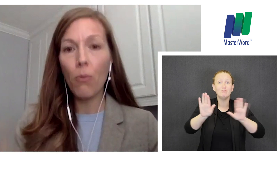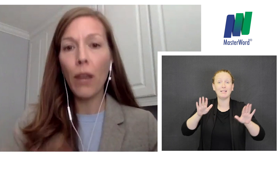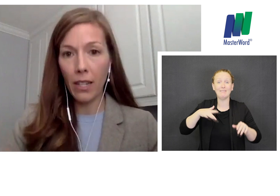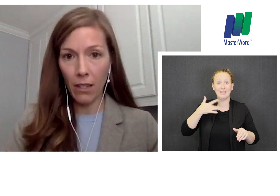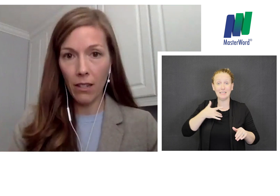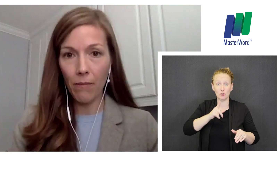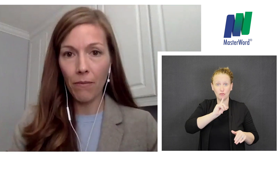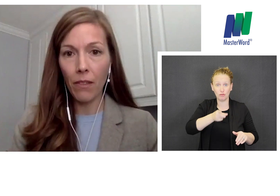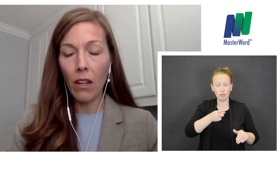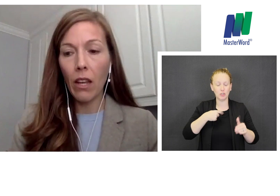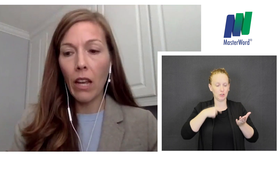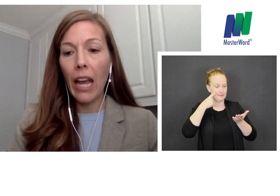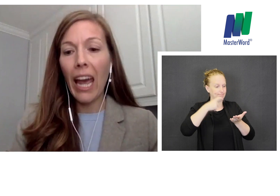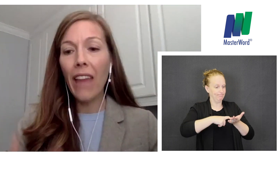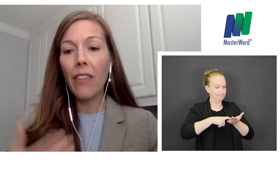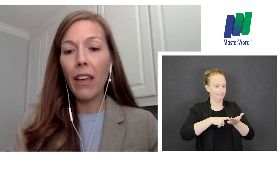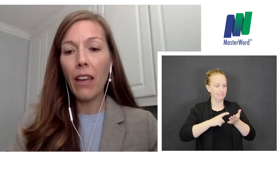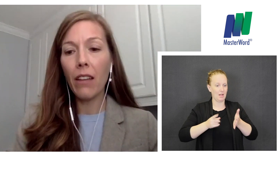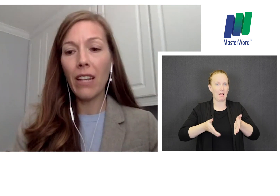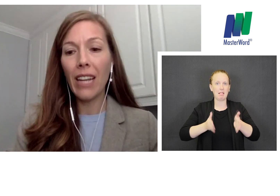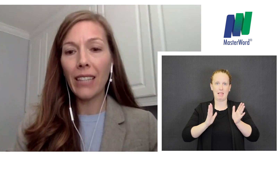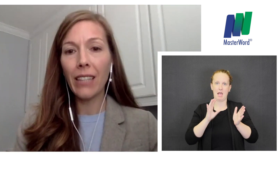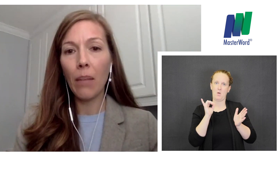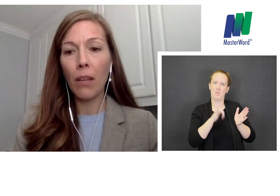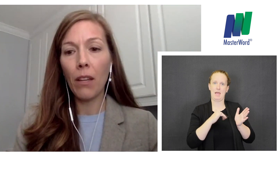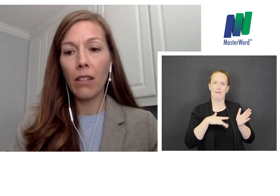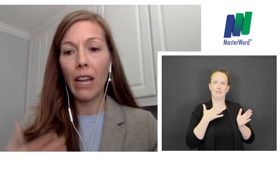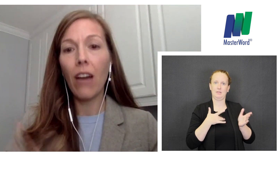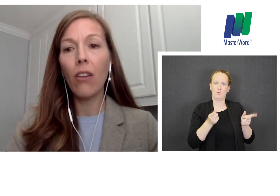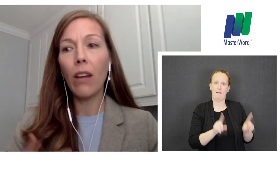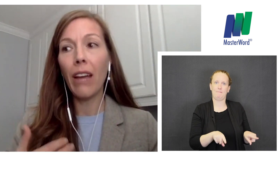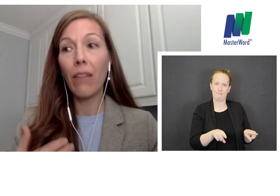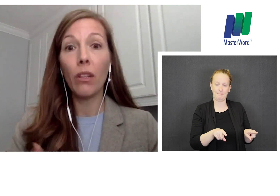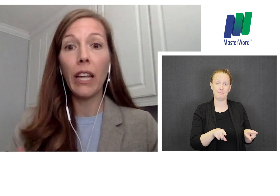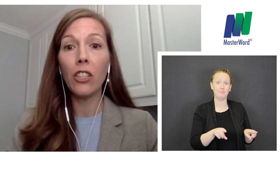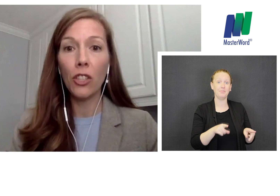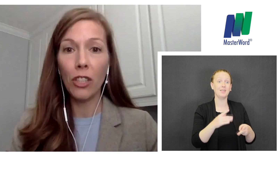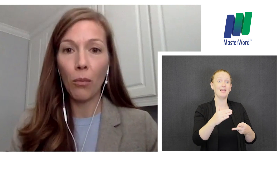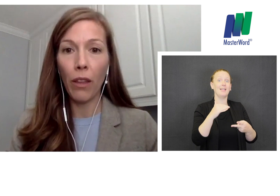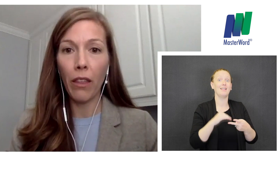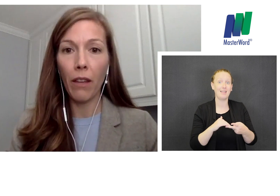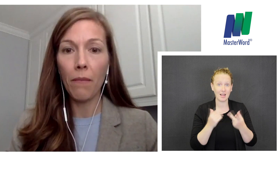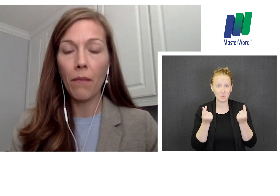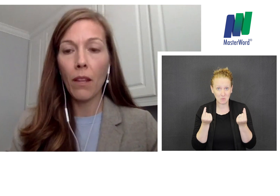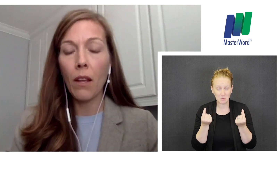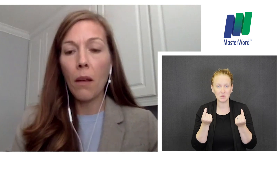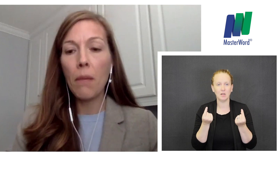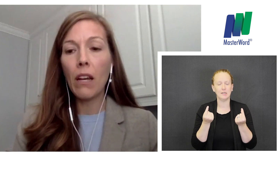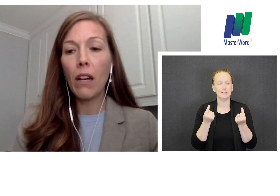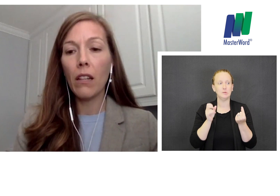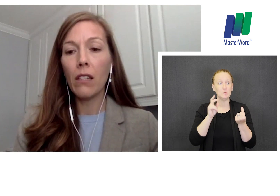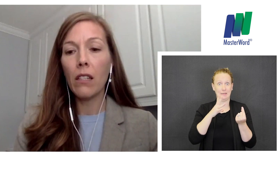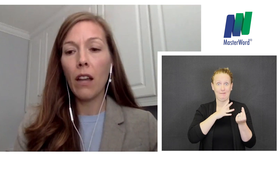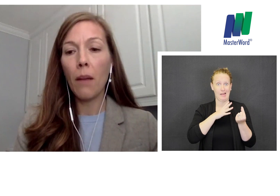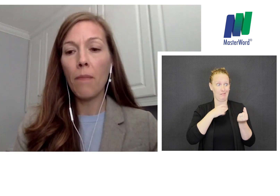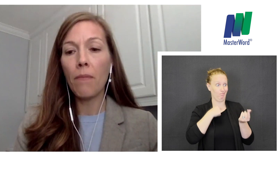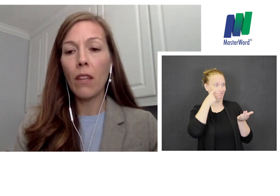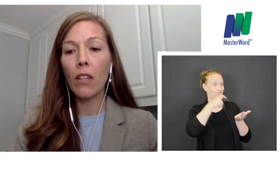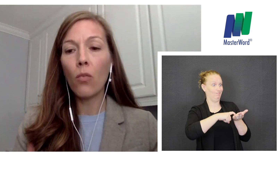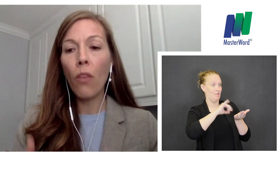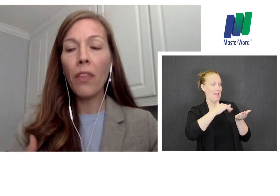to be present. And then the next step is, how do I have a relationship with it? Because